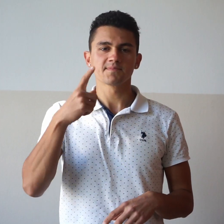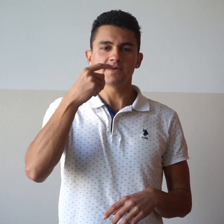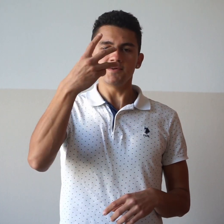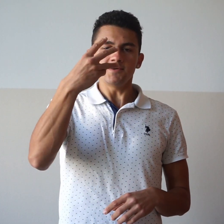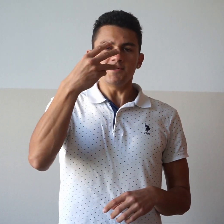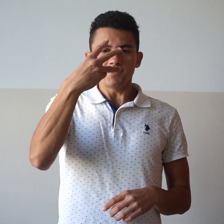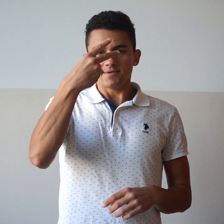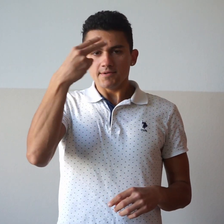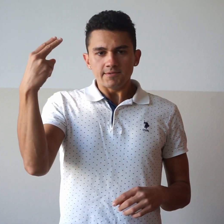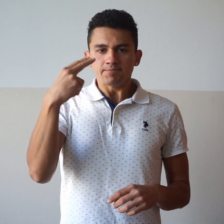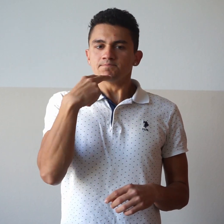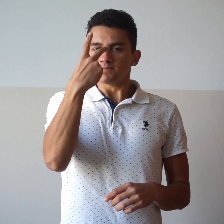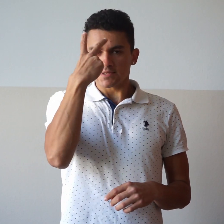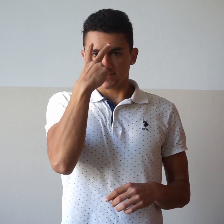are 3 tips